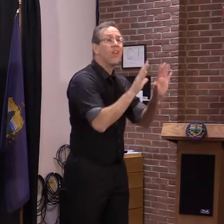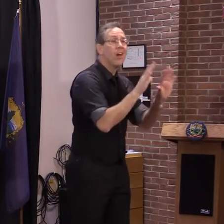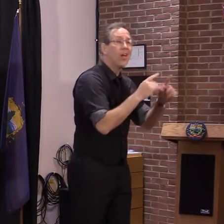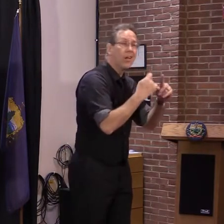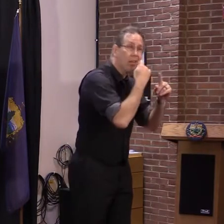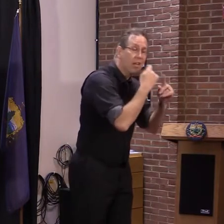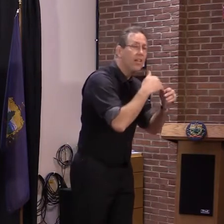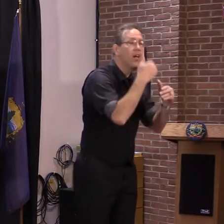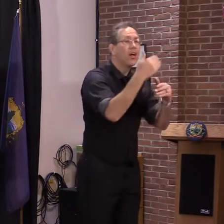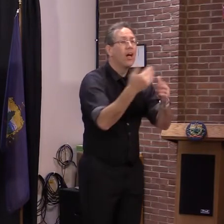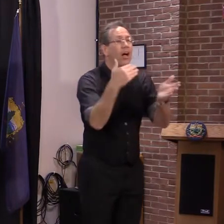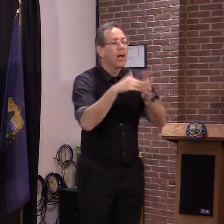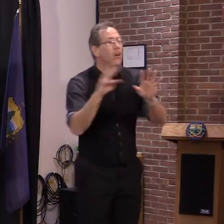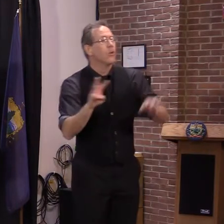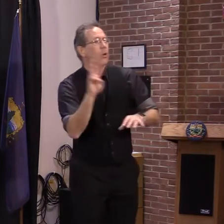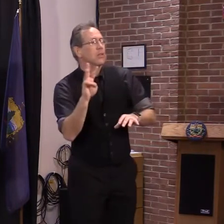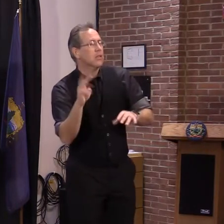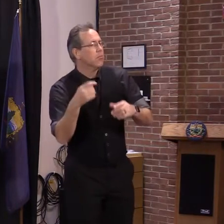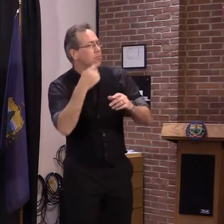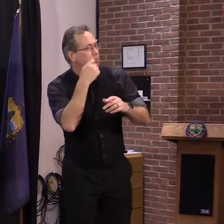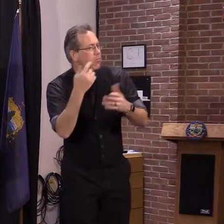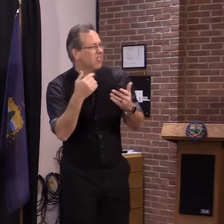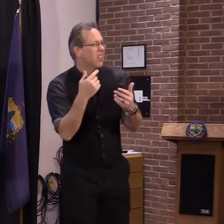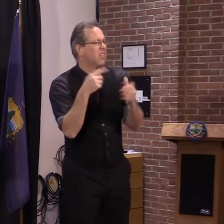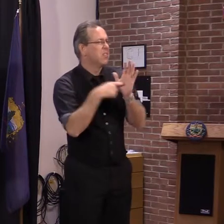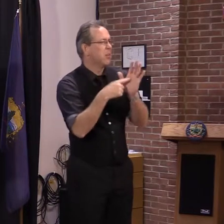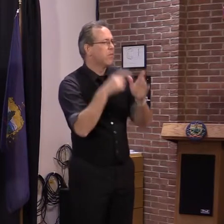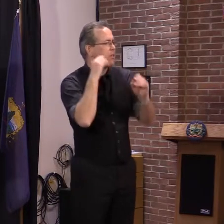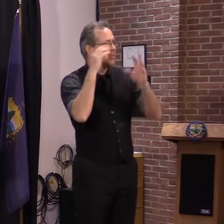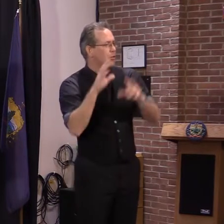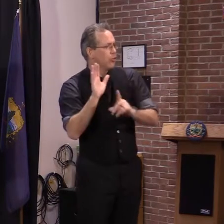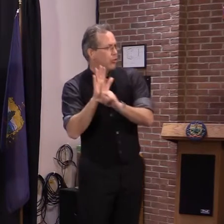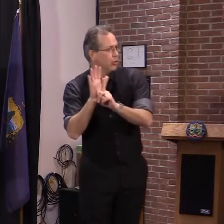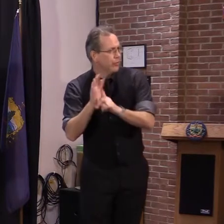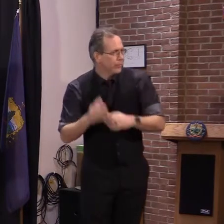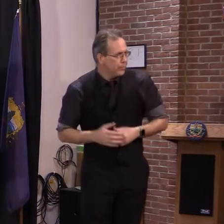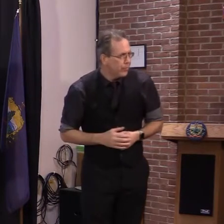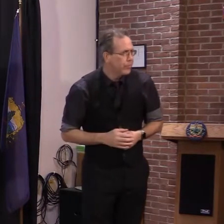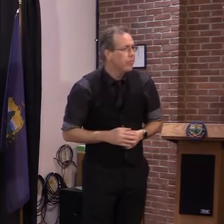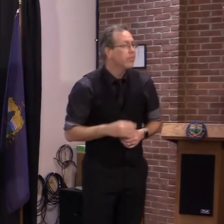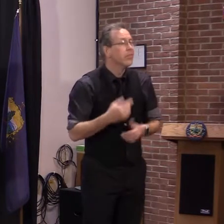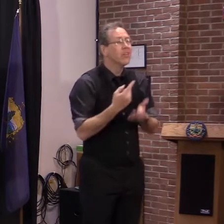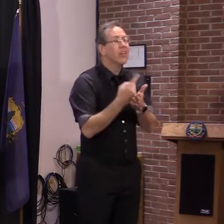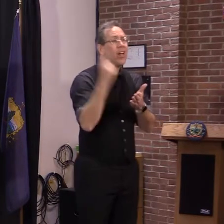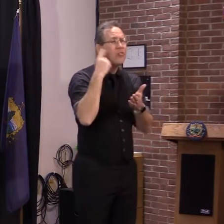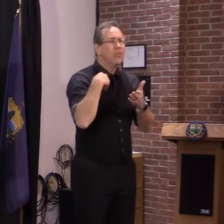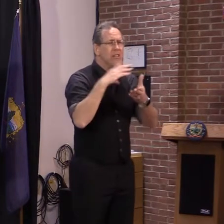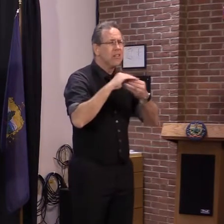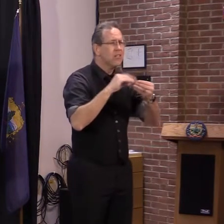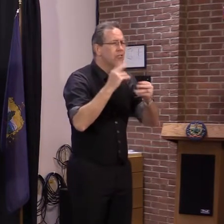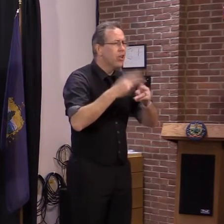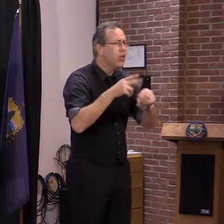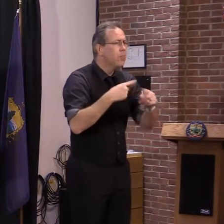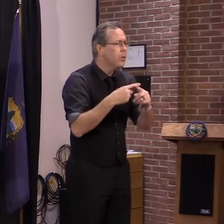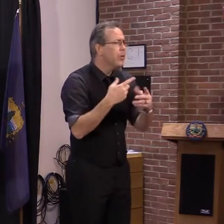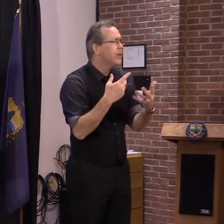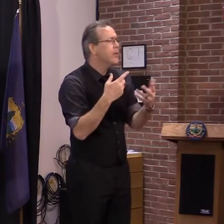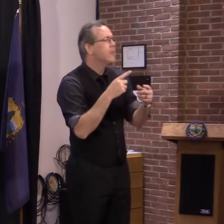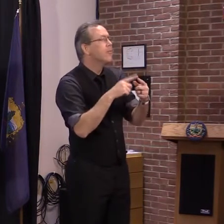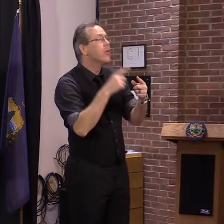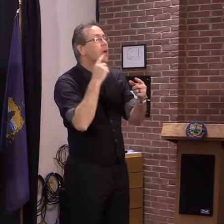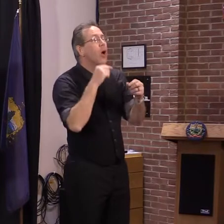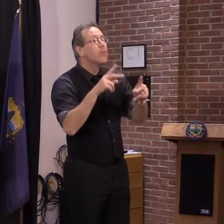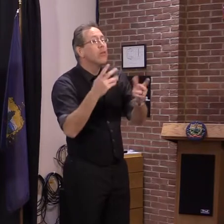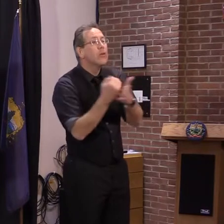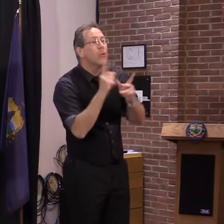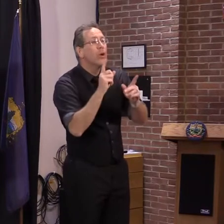a couple of new announcements that we previewed these initiatives last week. First, as a testing opportunity when returning from